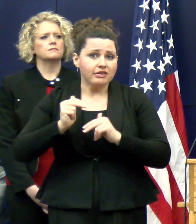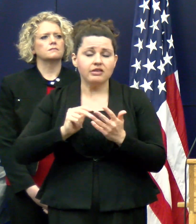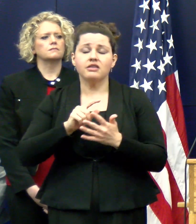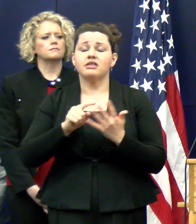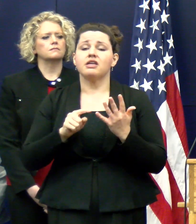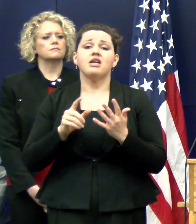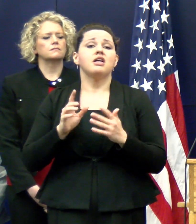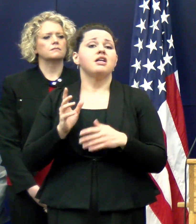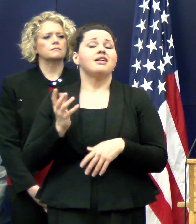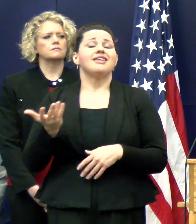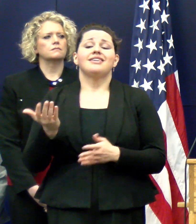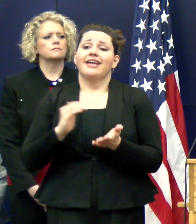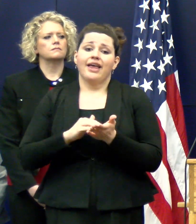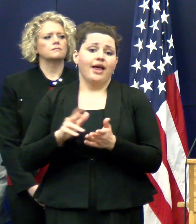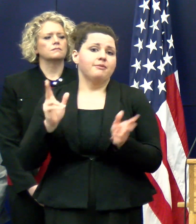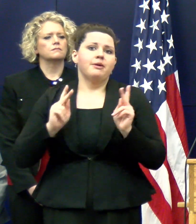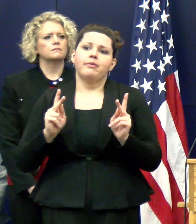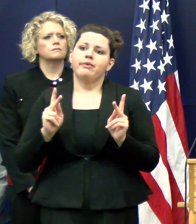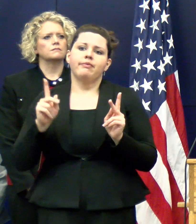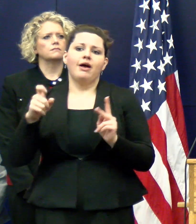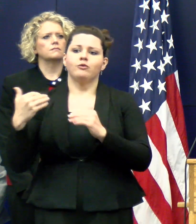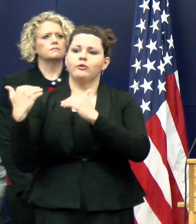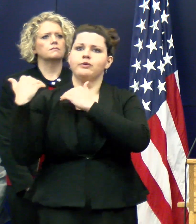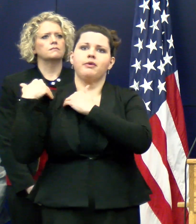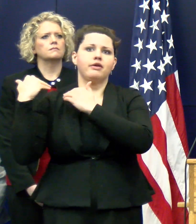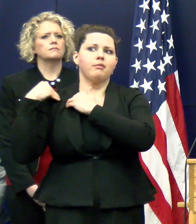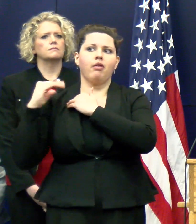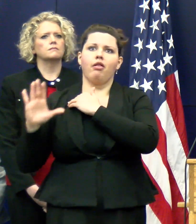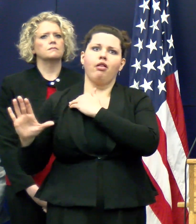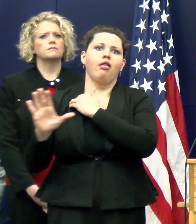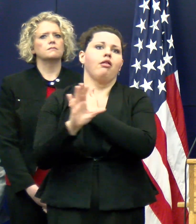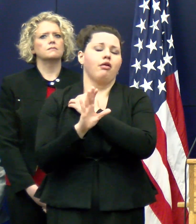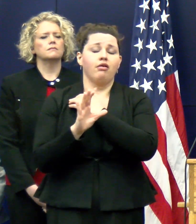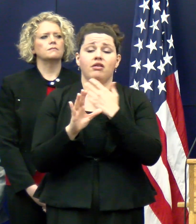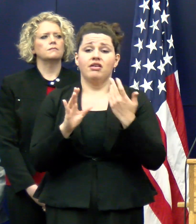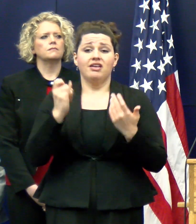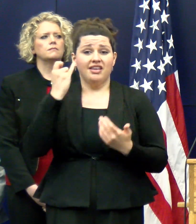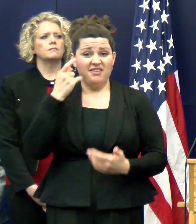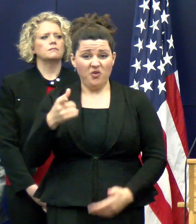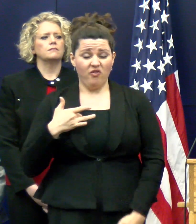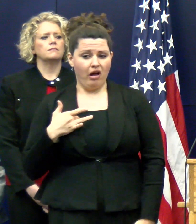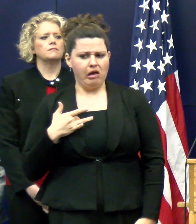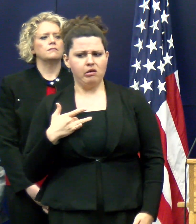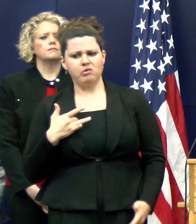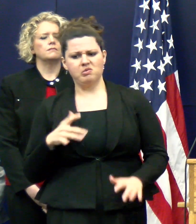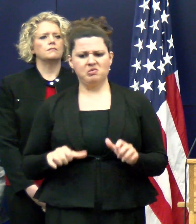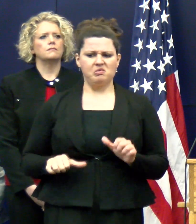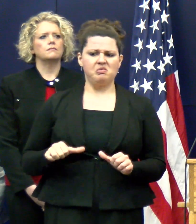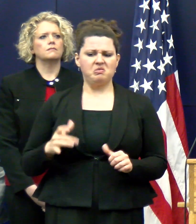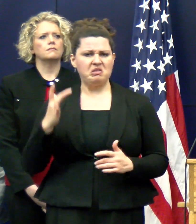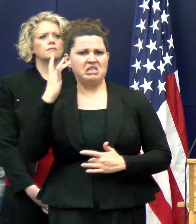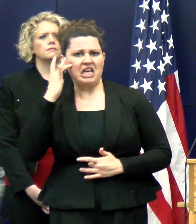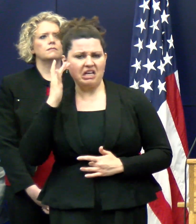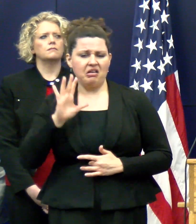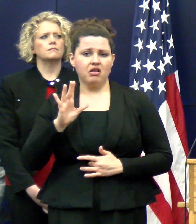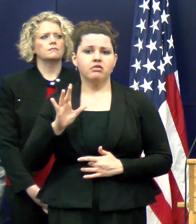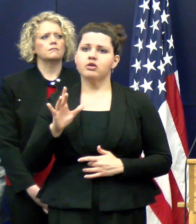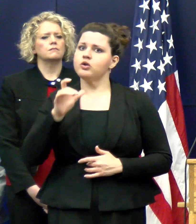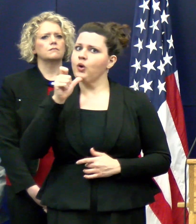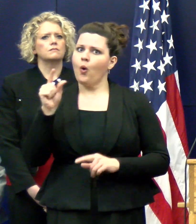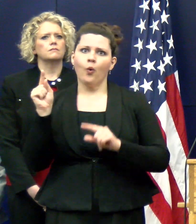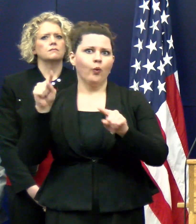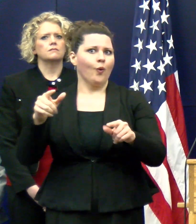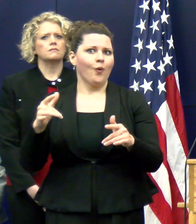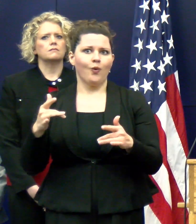But again, it's just people have to be responsible, as Dr. Padati said. If you're not feeling well, you shouldn't attend a